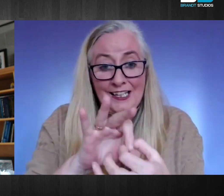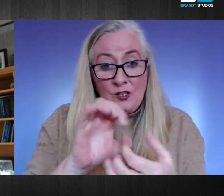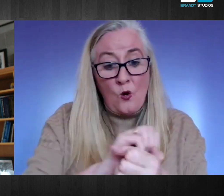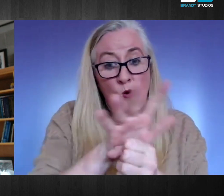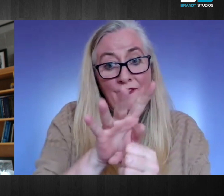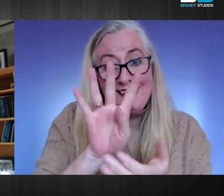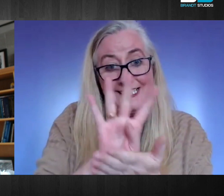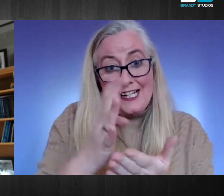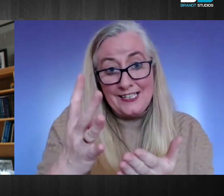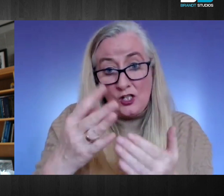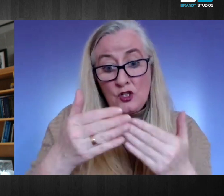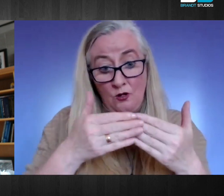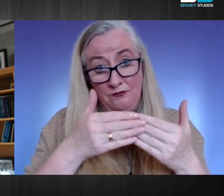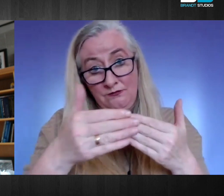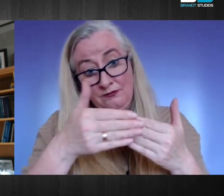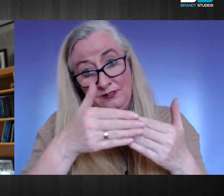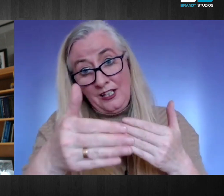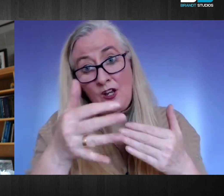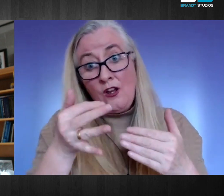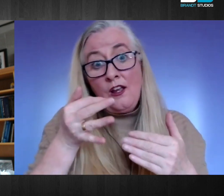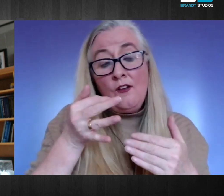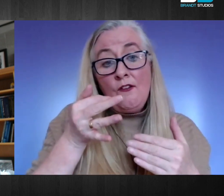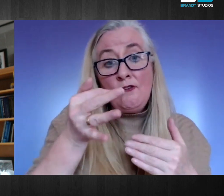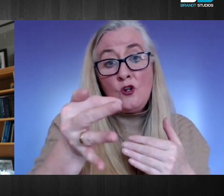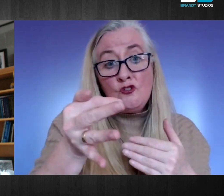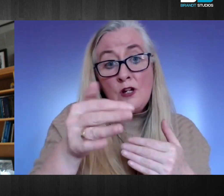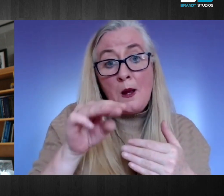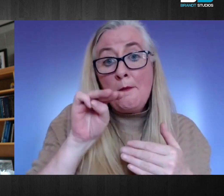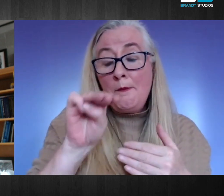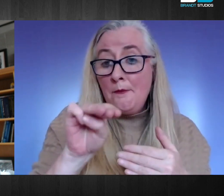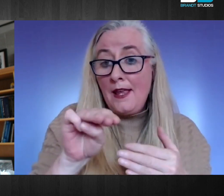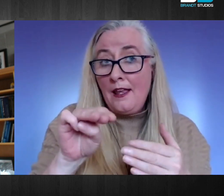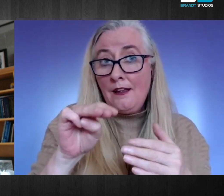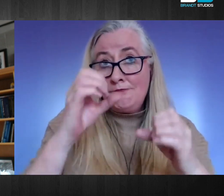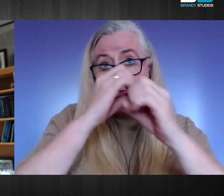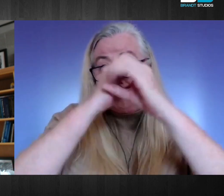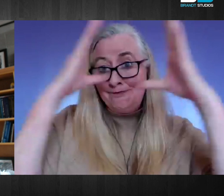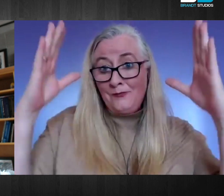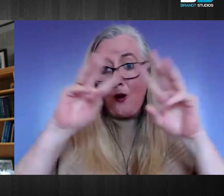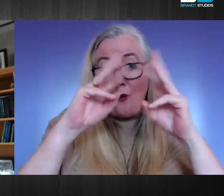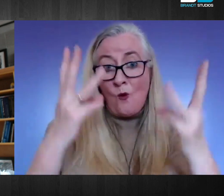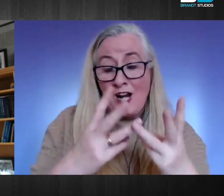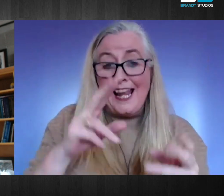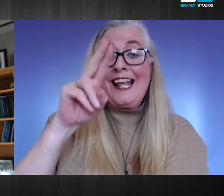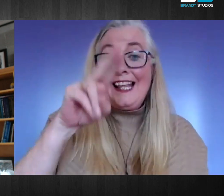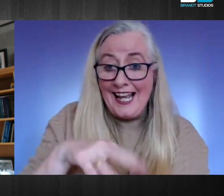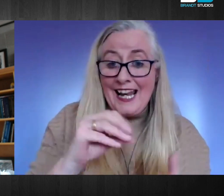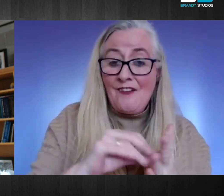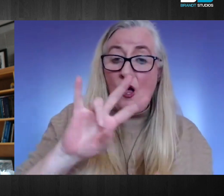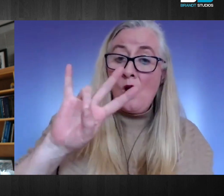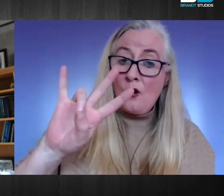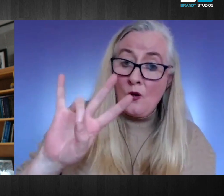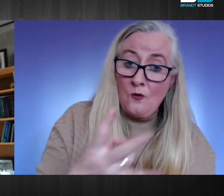some point in the future, we might imagine a world where we have a rapid PPI response as well. I think